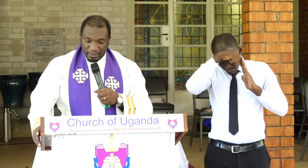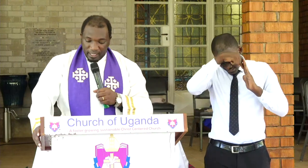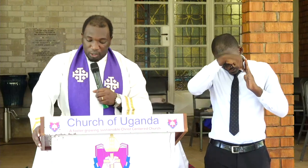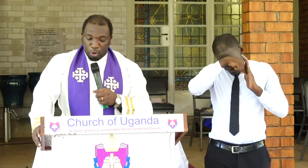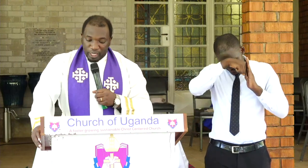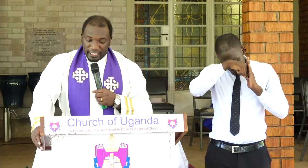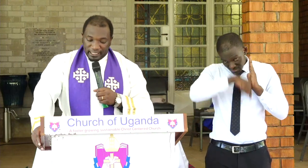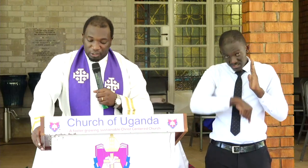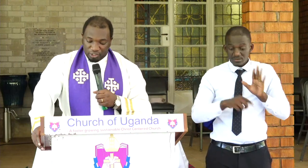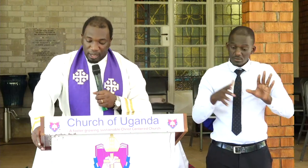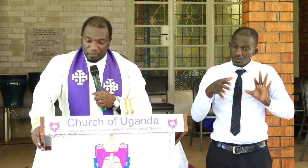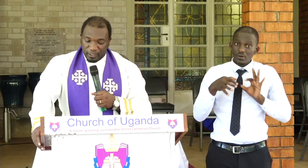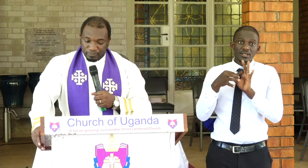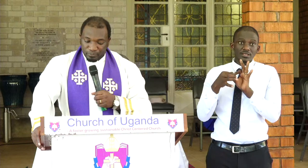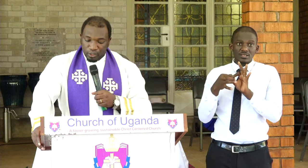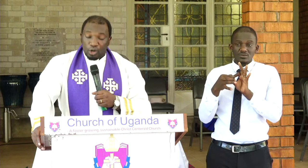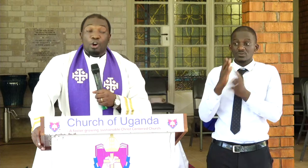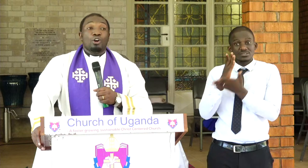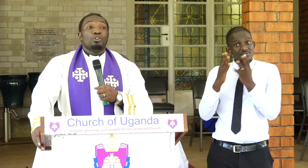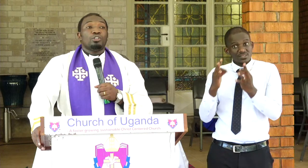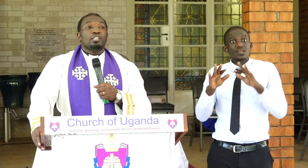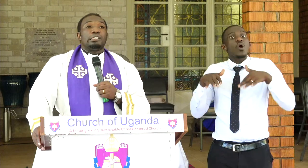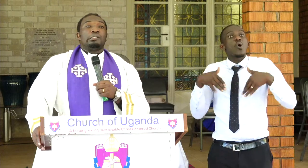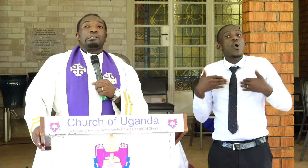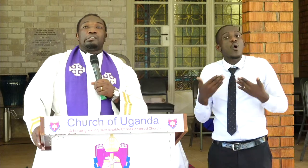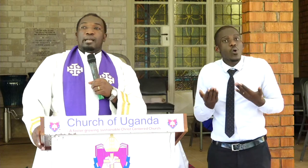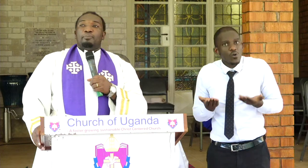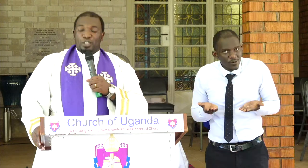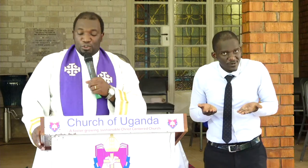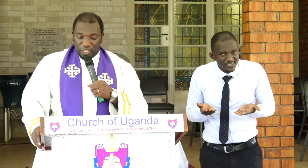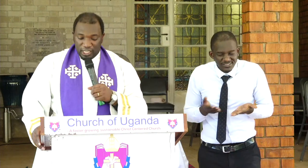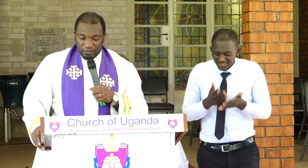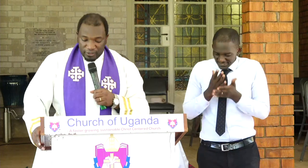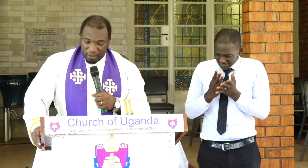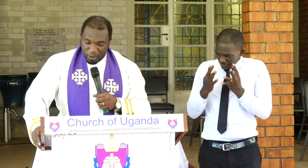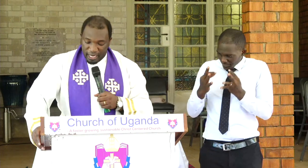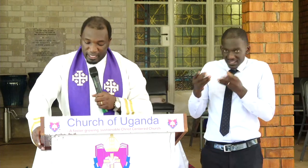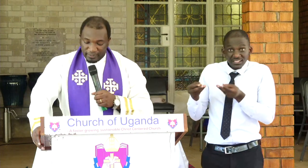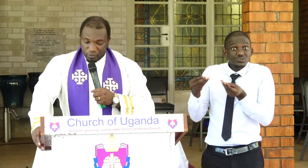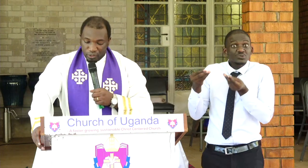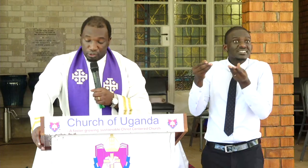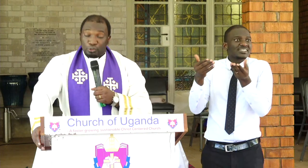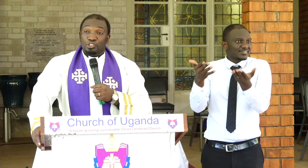deeply connected to something, or something you give